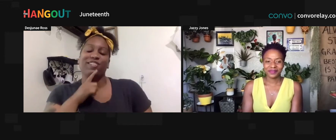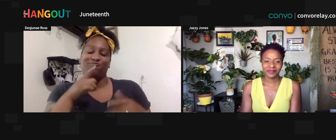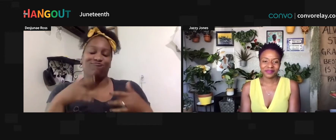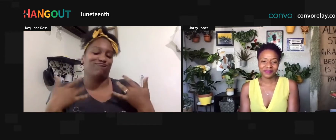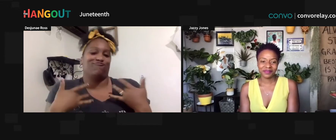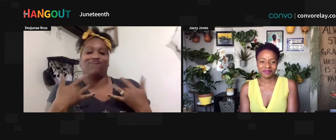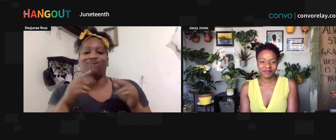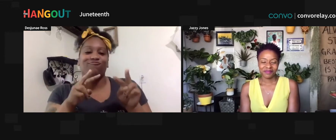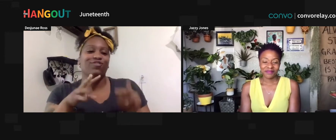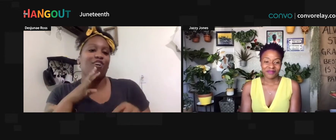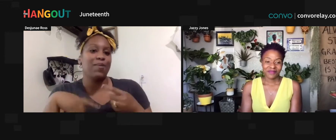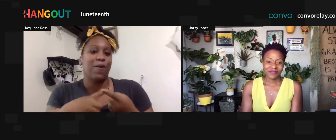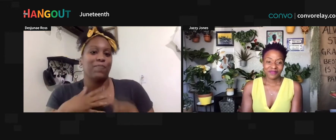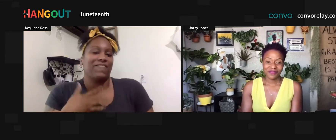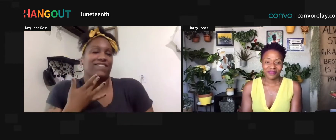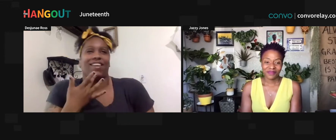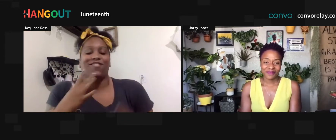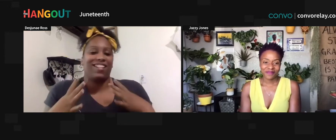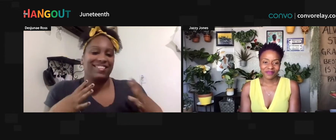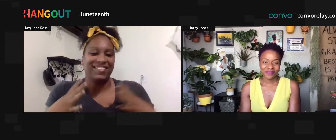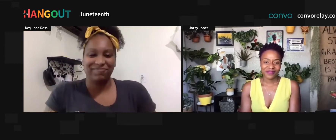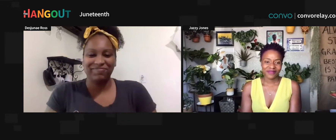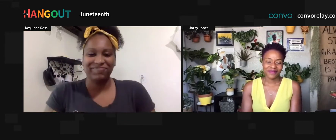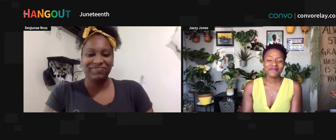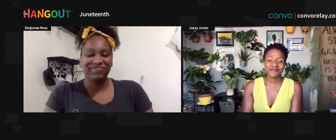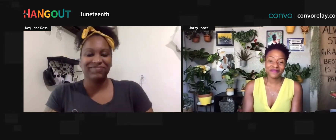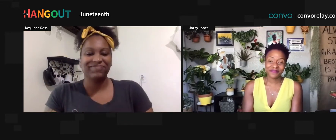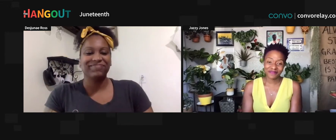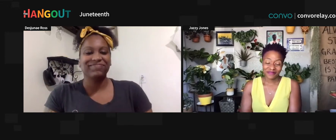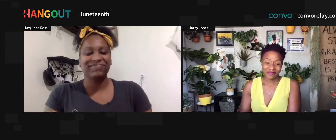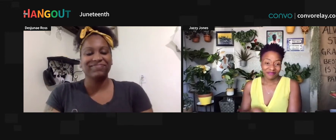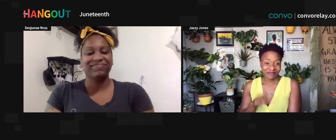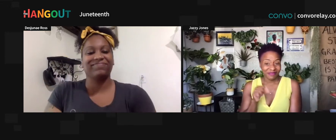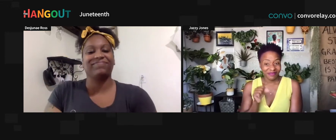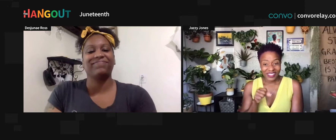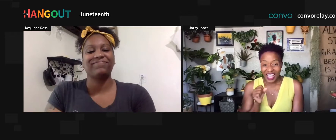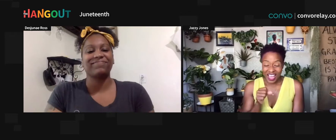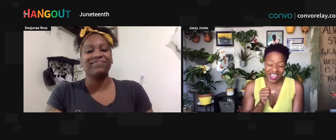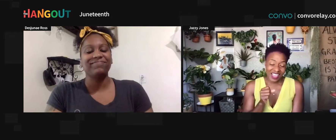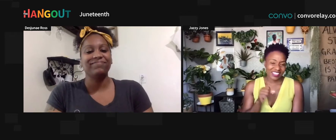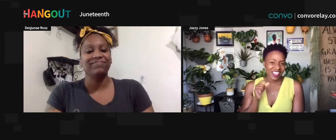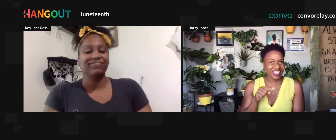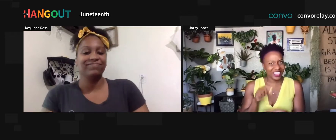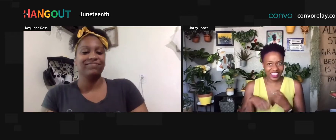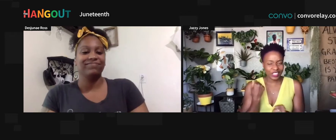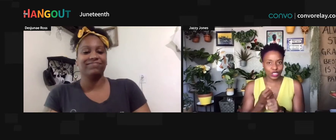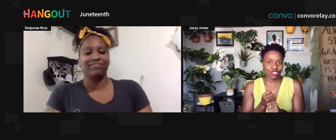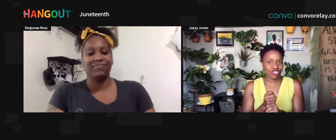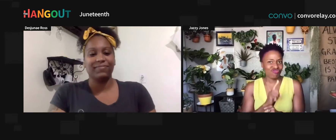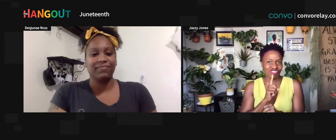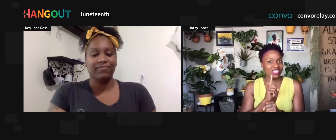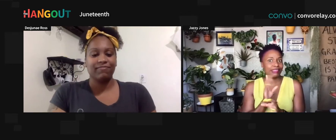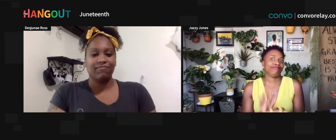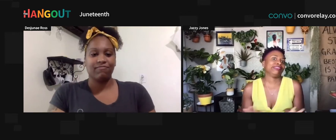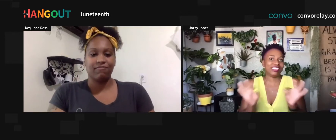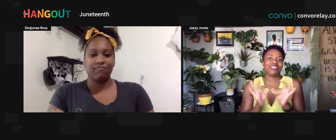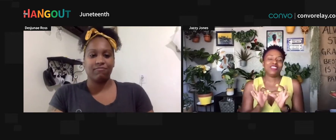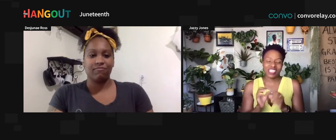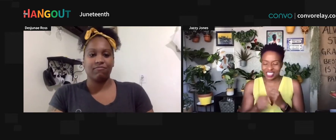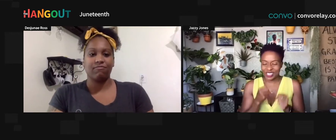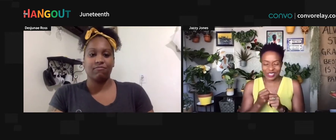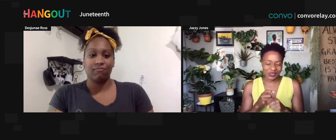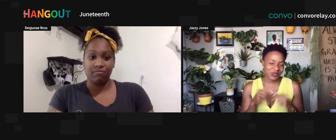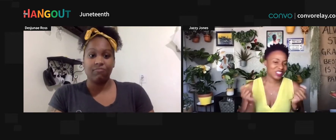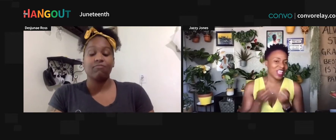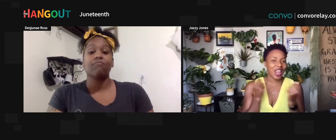DJ, and I am thrilled to be here this evening to talk about one of my favorite holidays. That's right. And